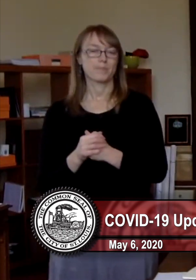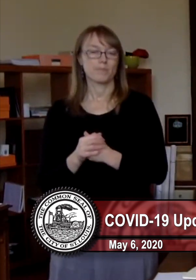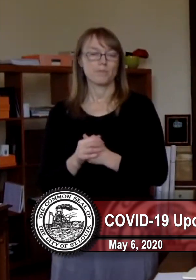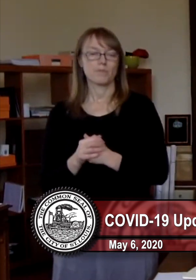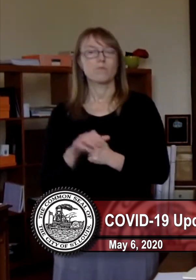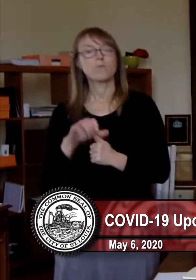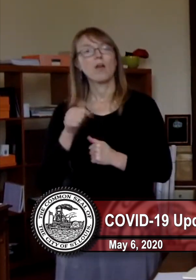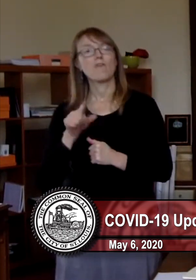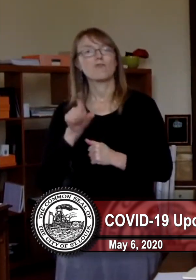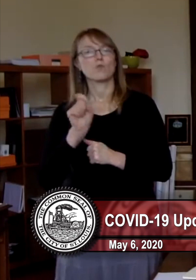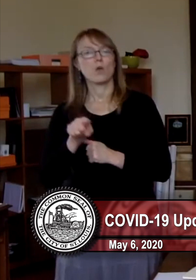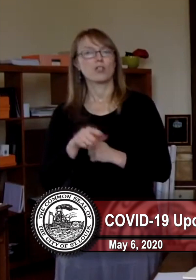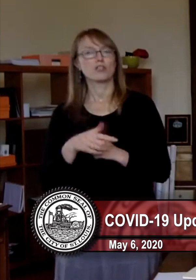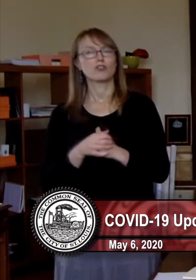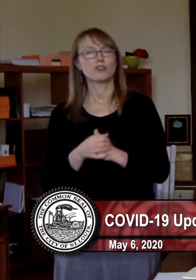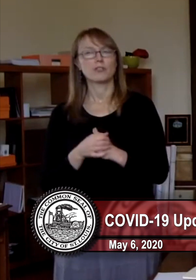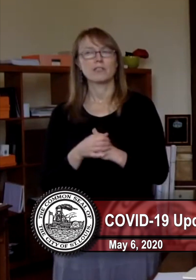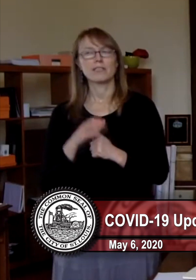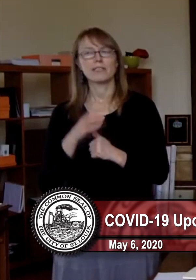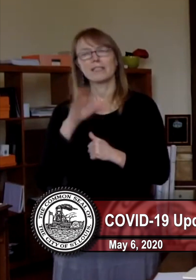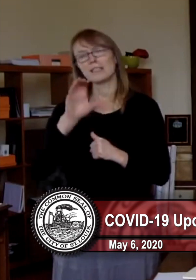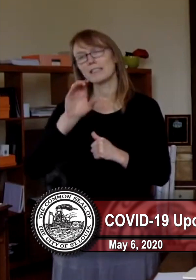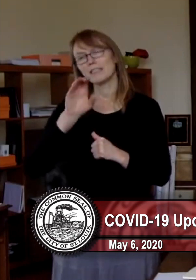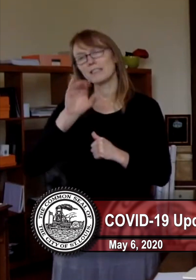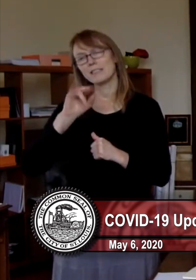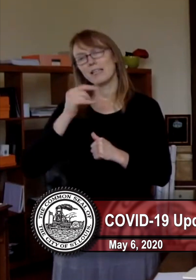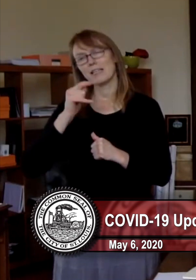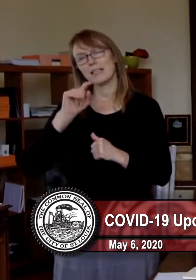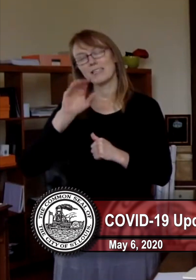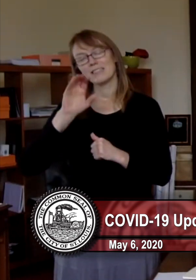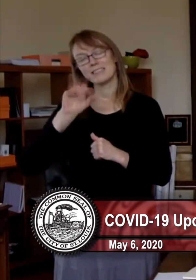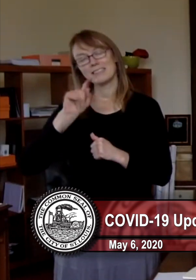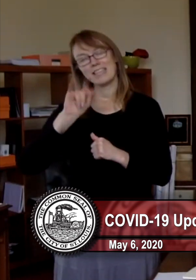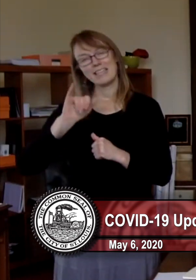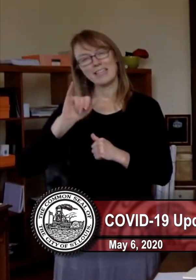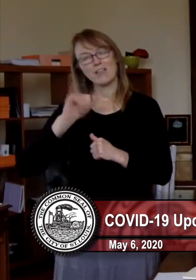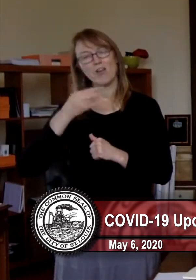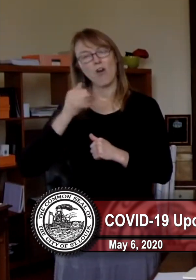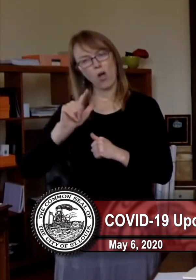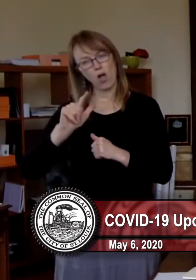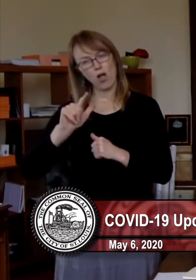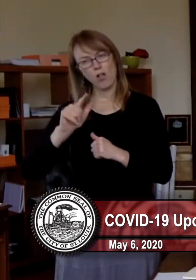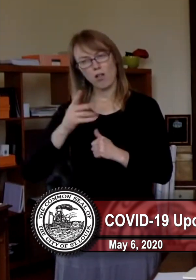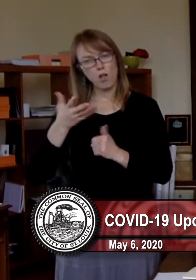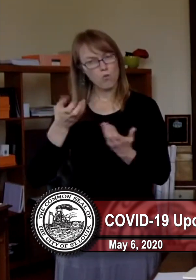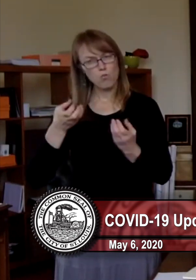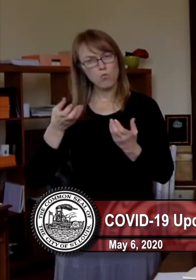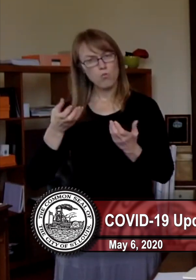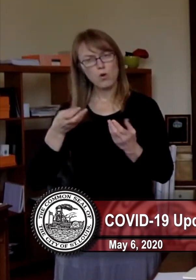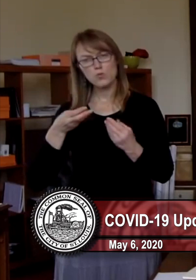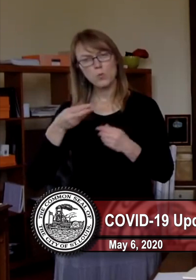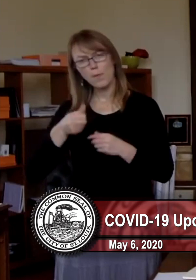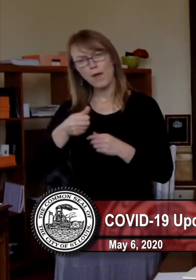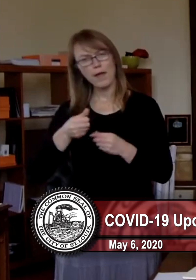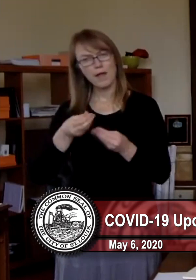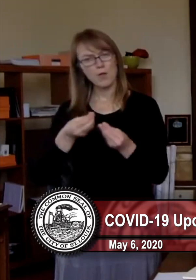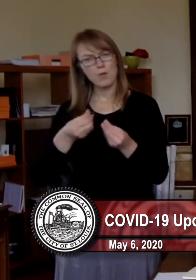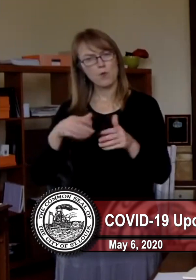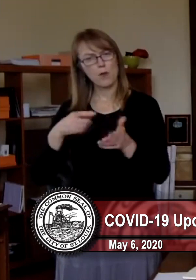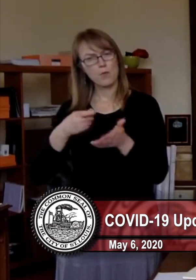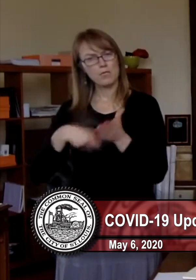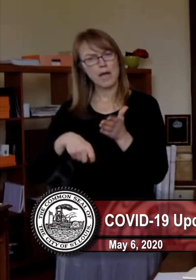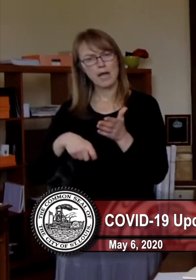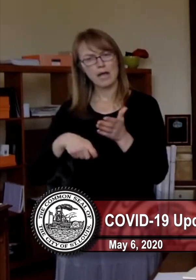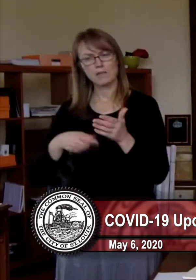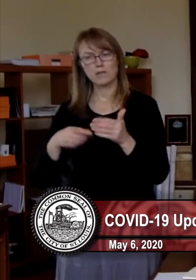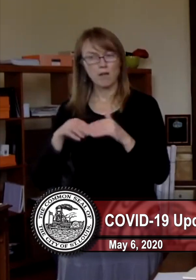question about City Hall related business, for someone who's wanting to come in and pay property taxes, Are there going to be penalties if they're not able to